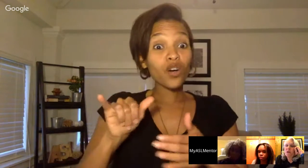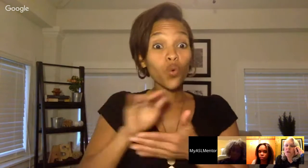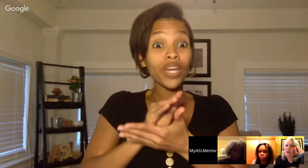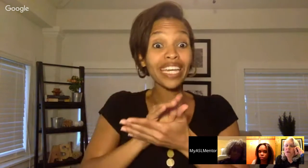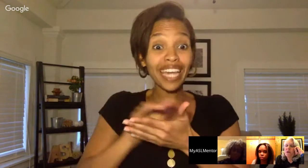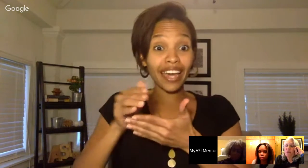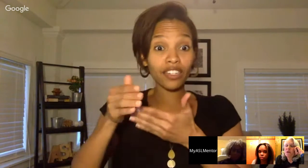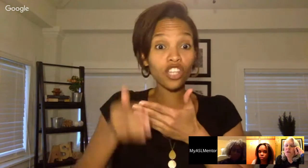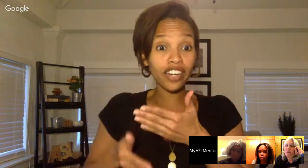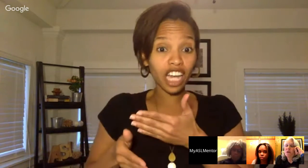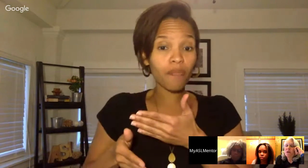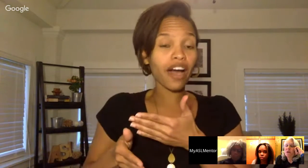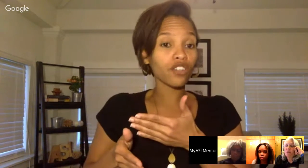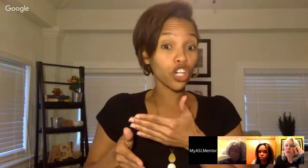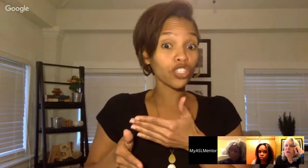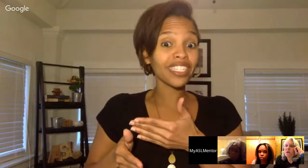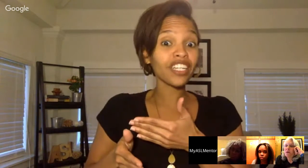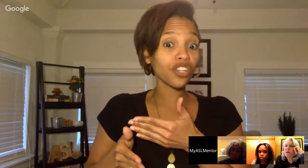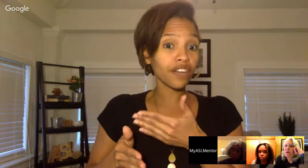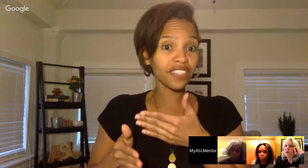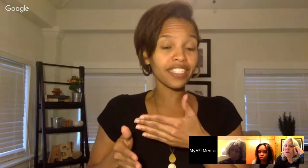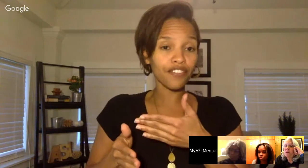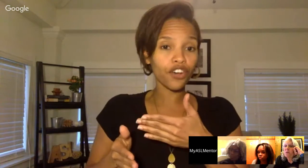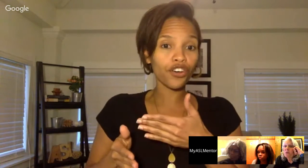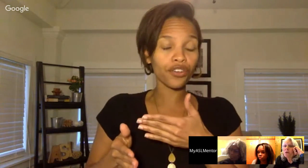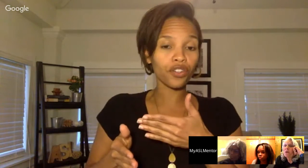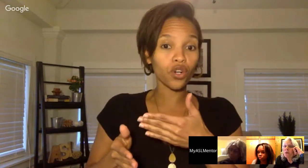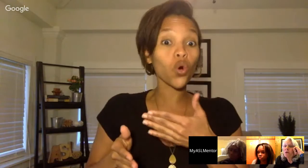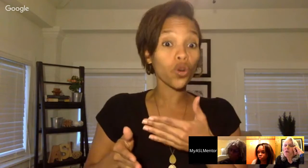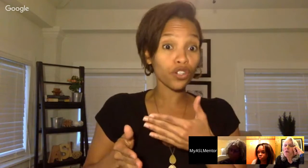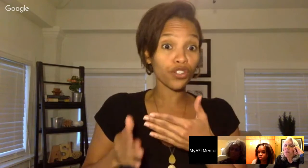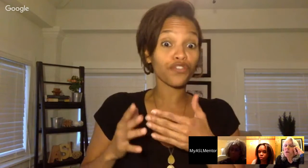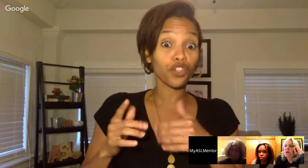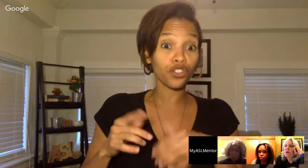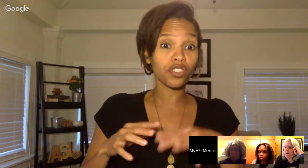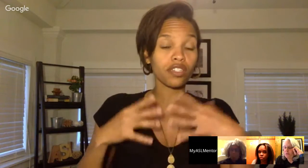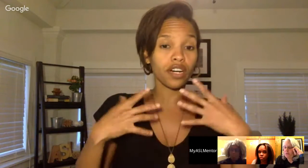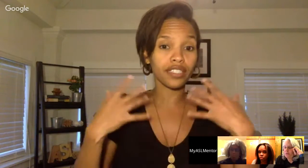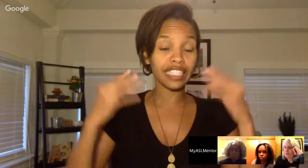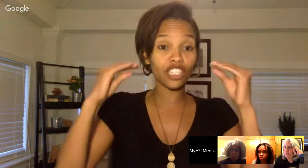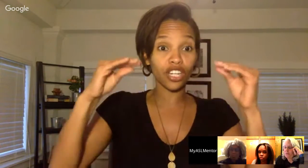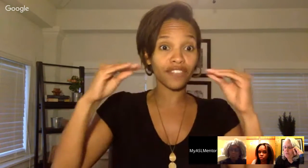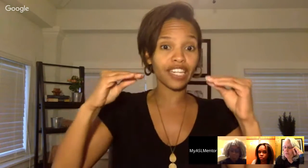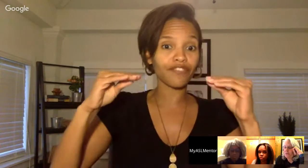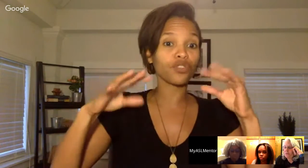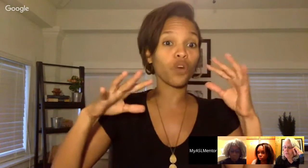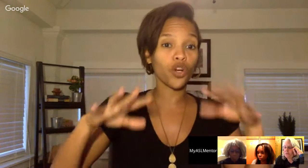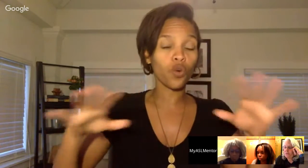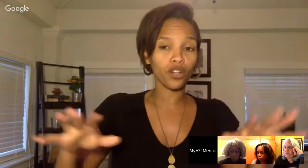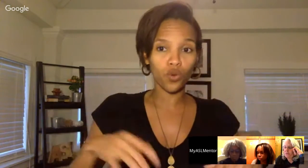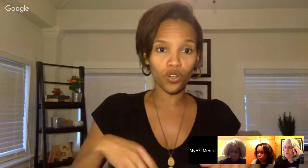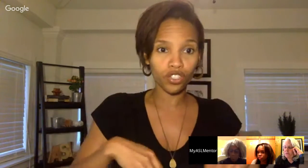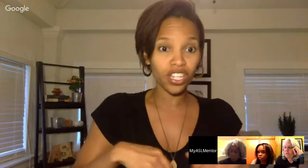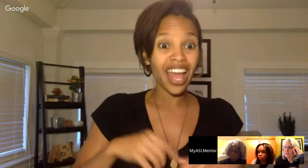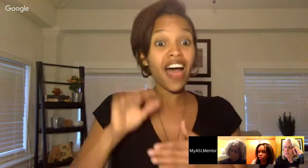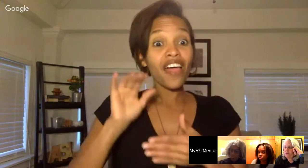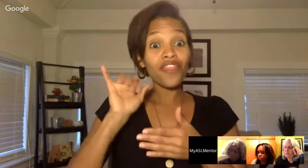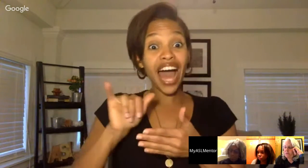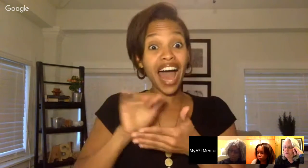That weekend, talking about her teaching of the Deafhood course, her first teaching of the Deafhood 101 course,